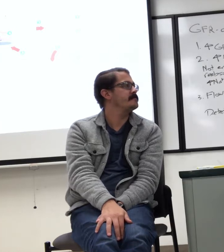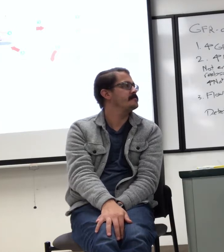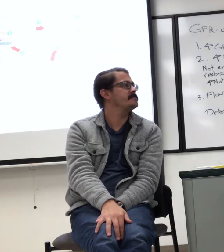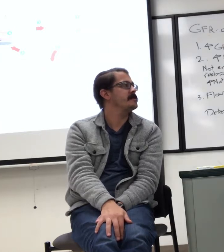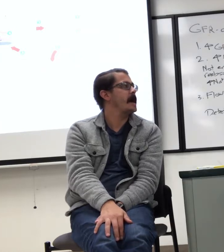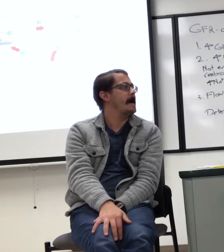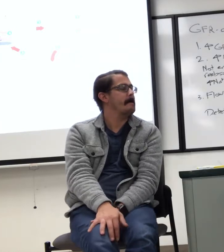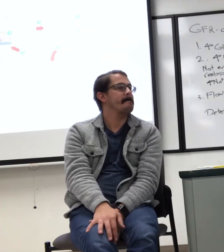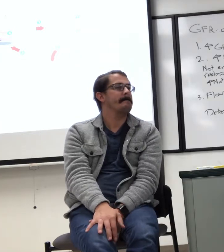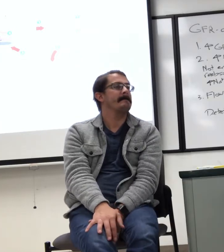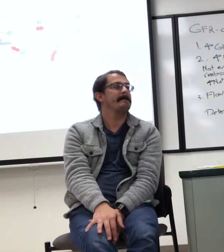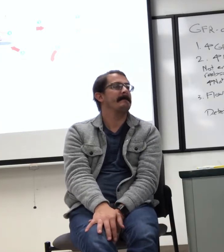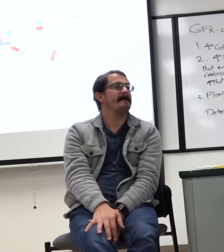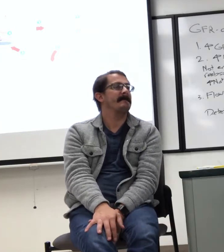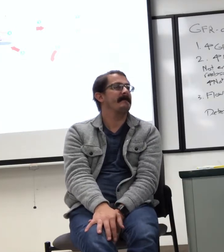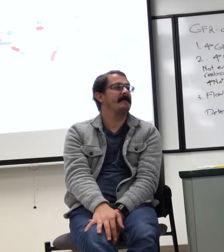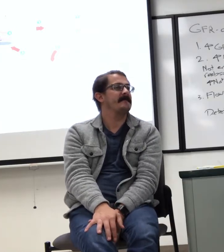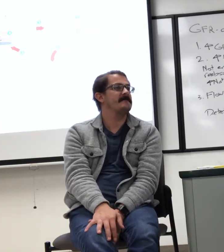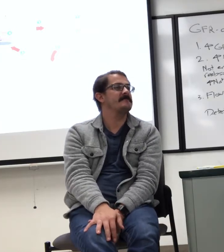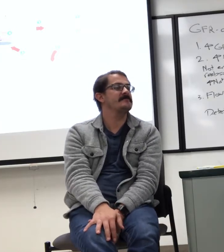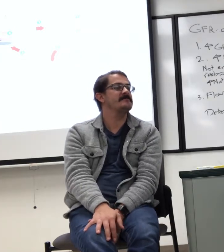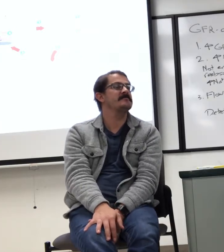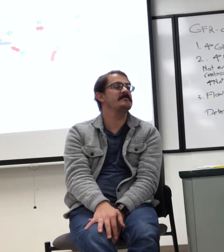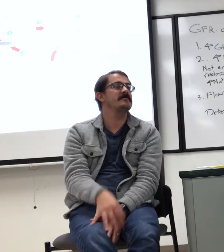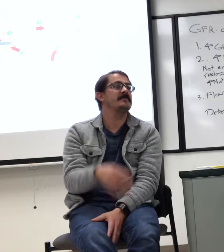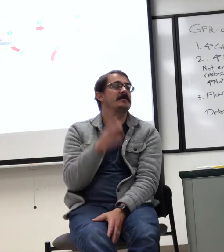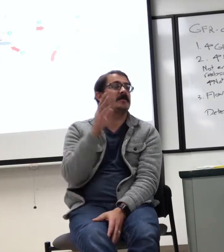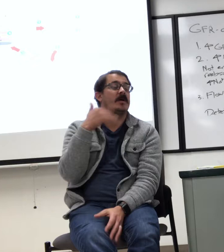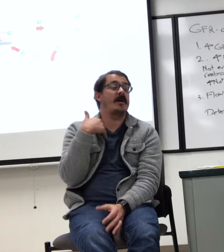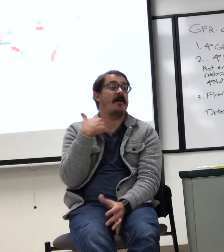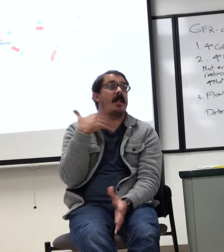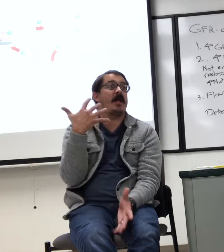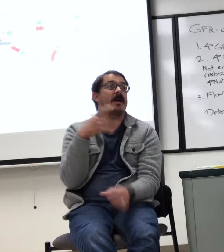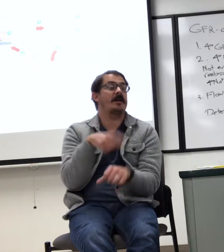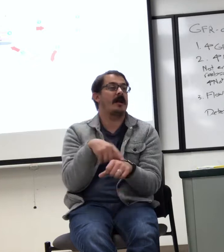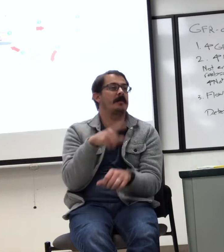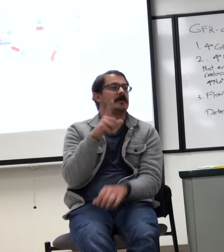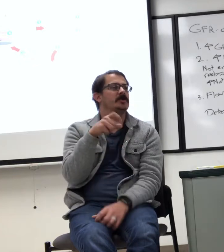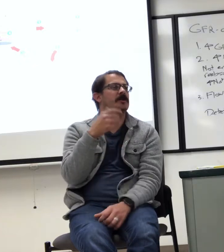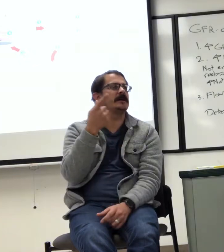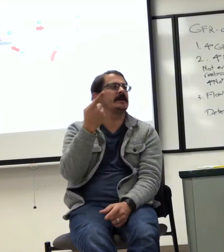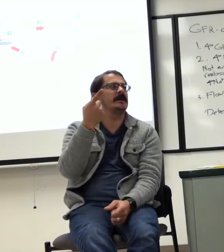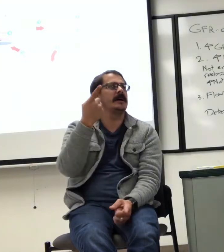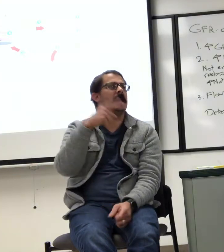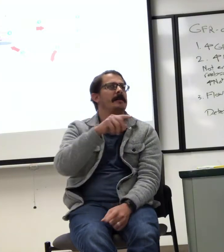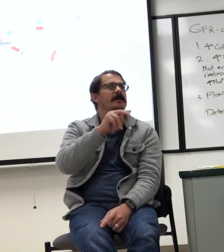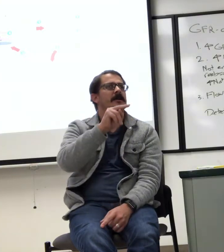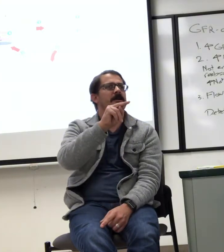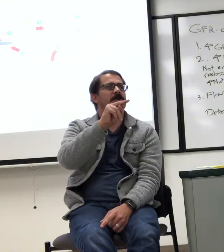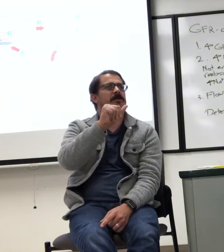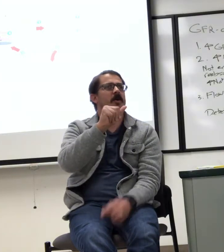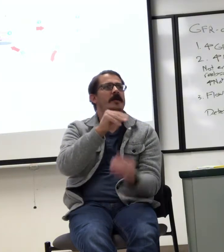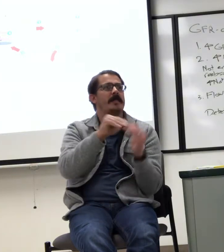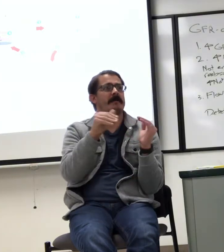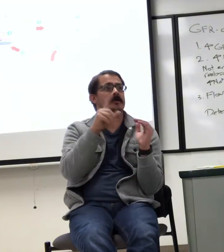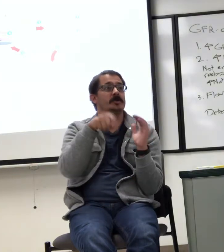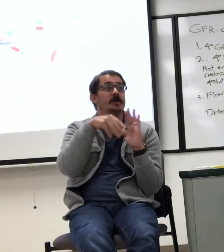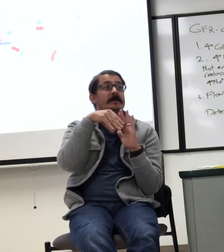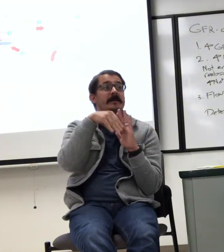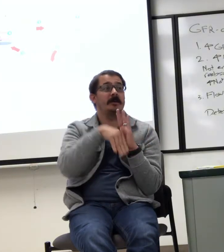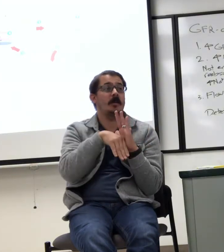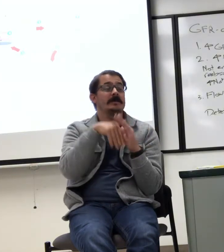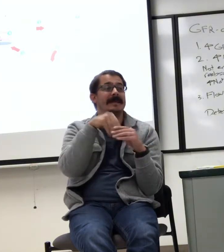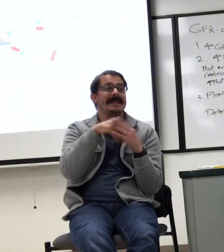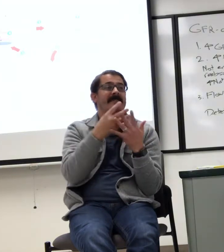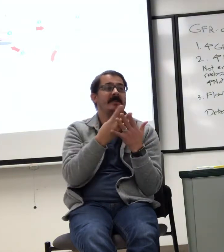phraseology there? You had a lot of time. So what should have happened to the sodium levels in the filtrate? It should have